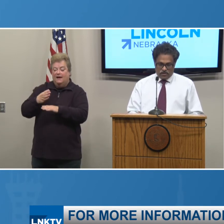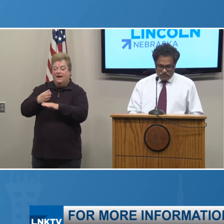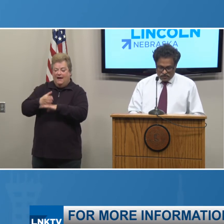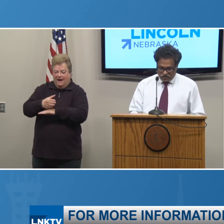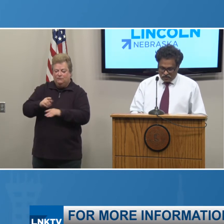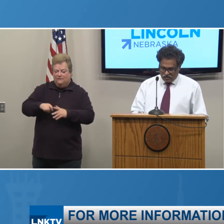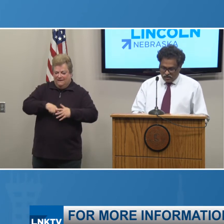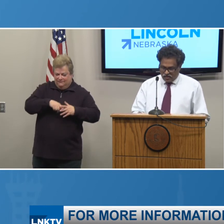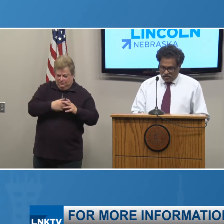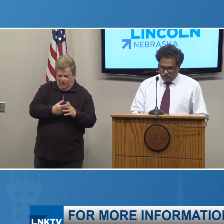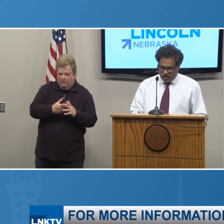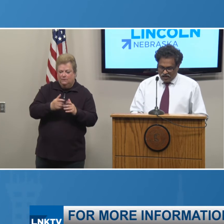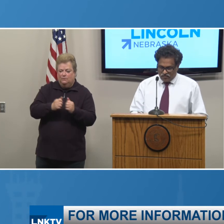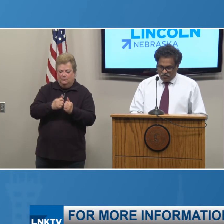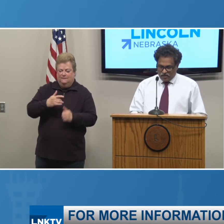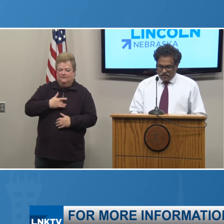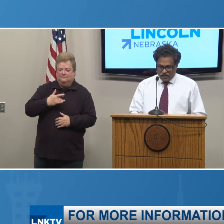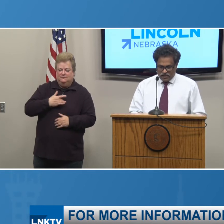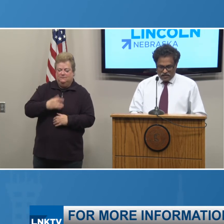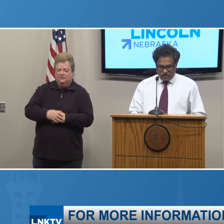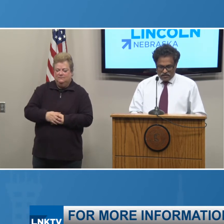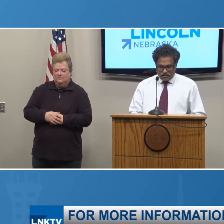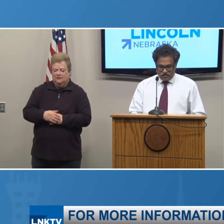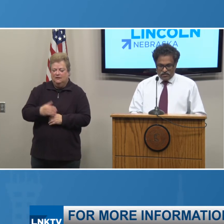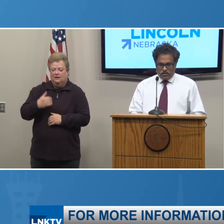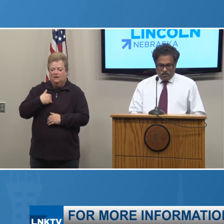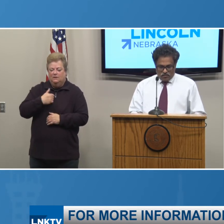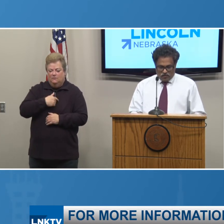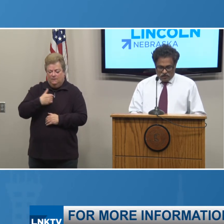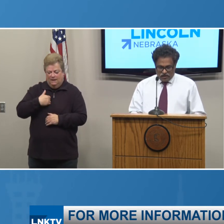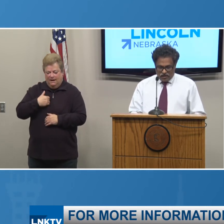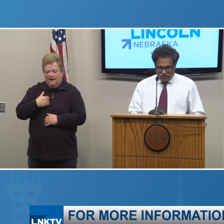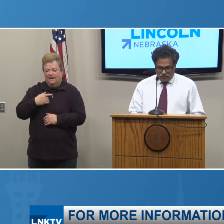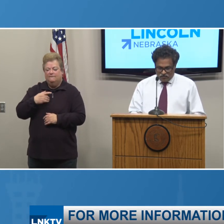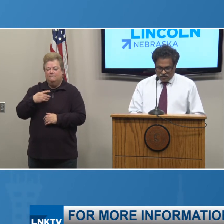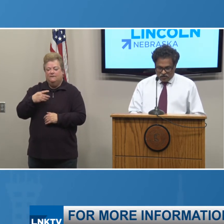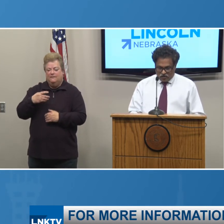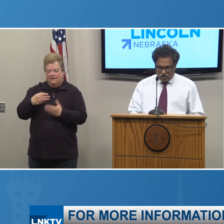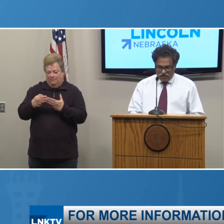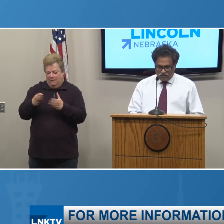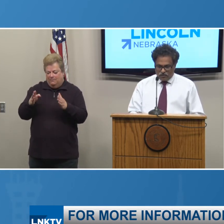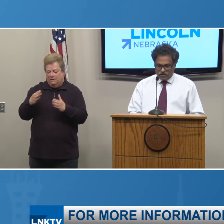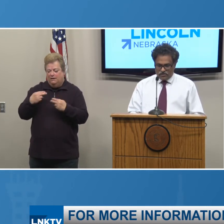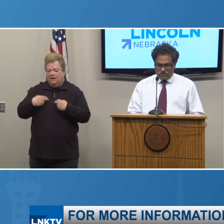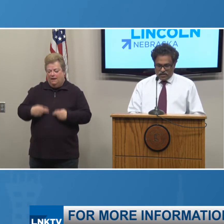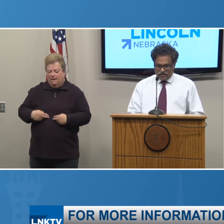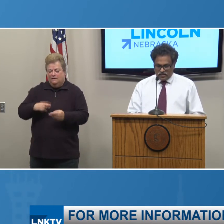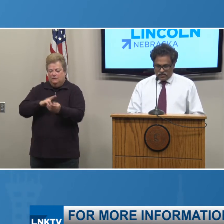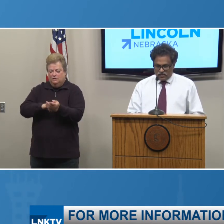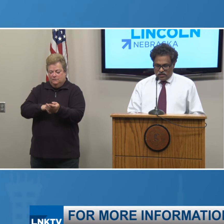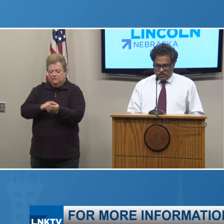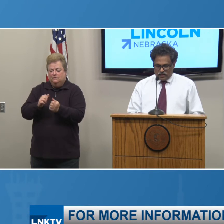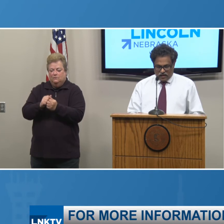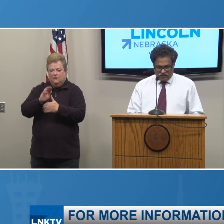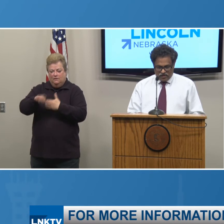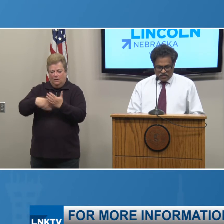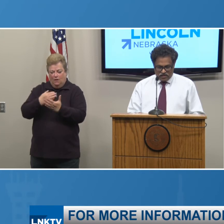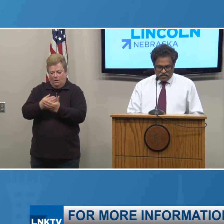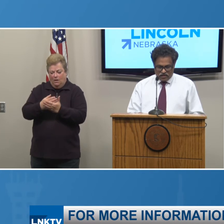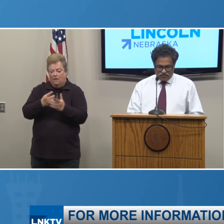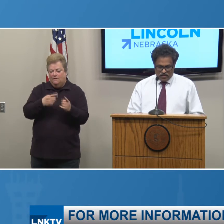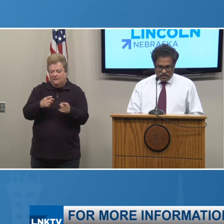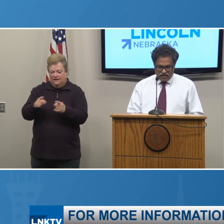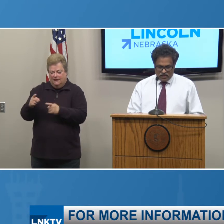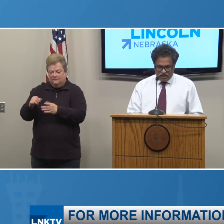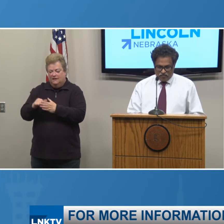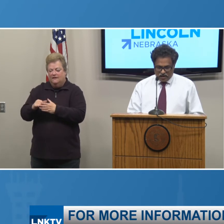of symptoms. We have public health nurses following up with all the positive cases that have